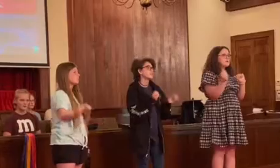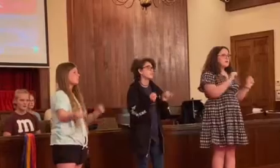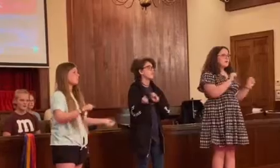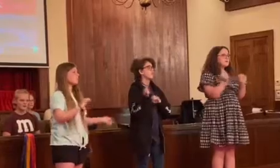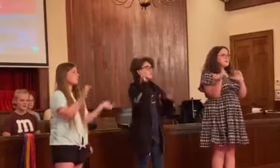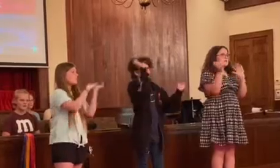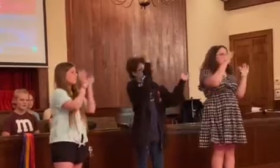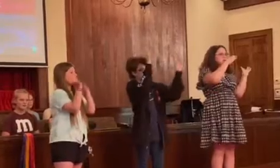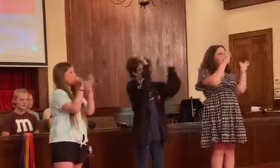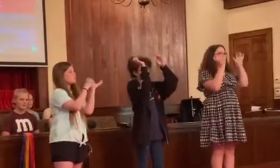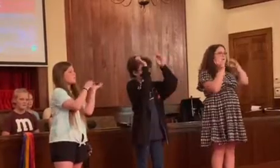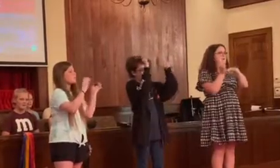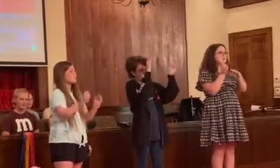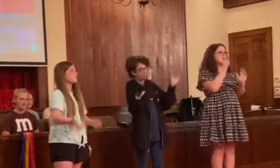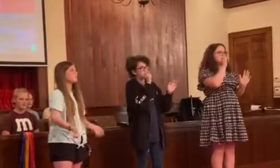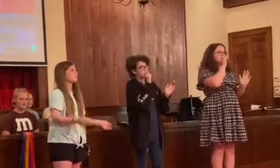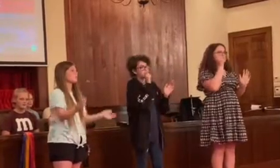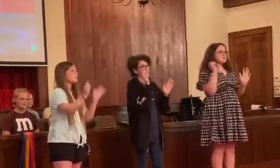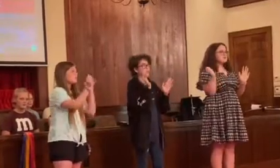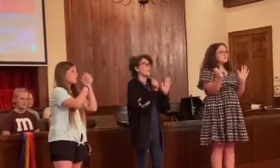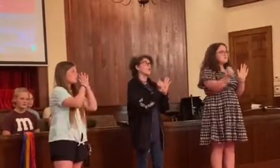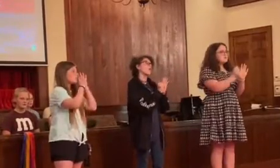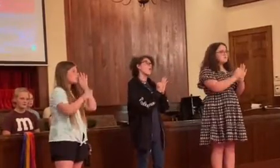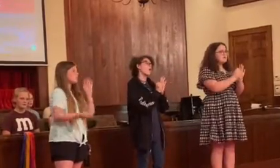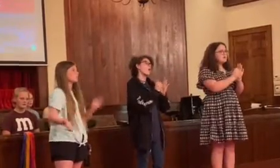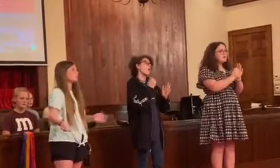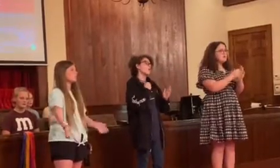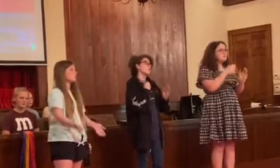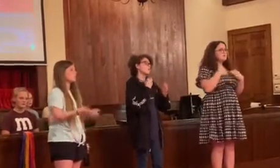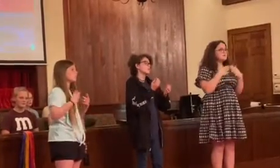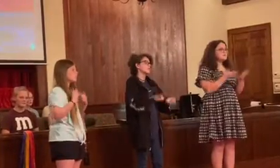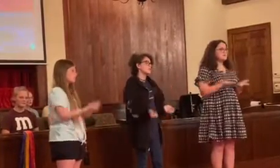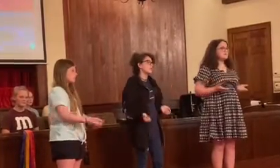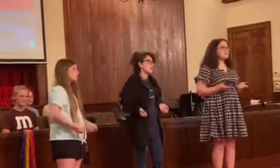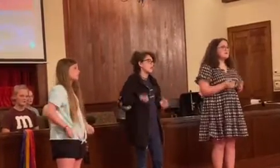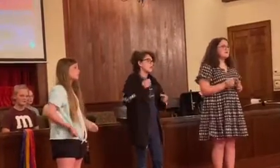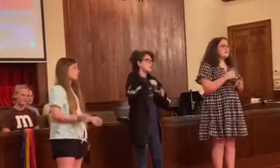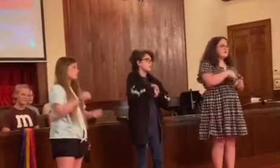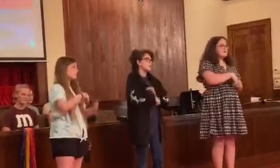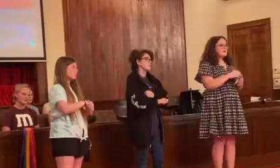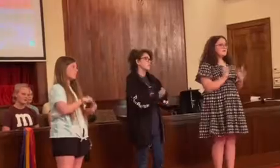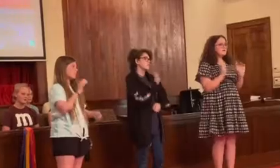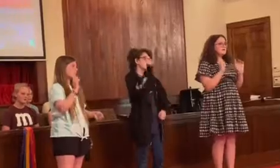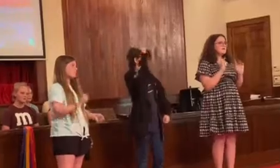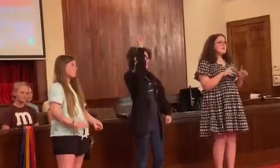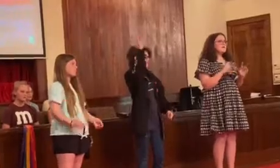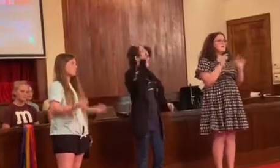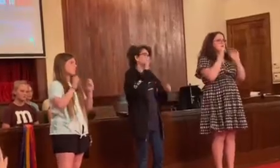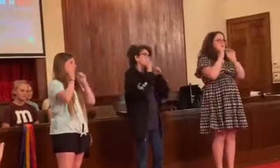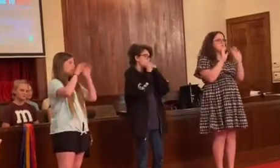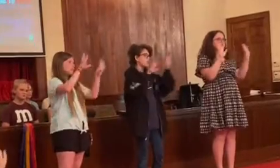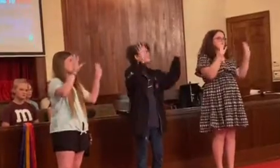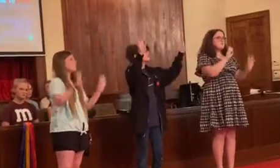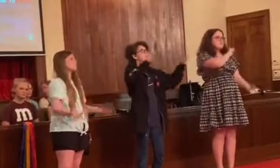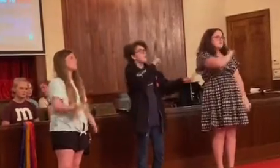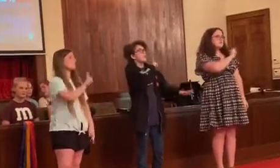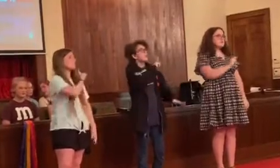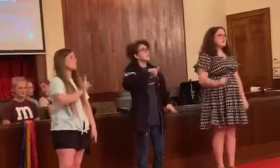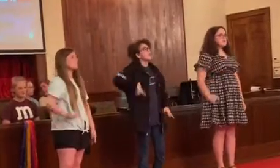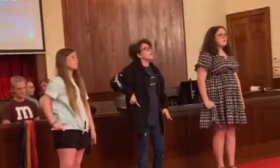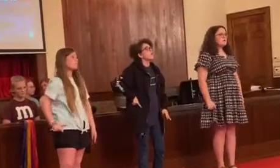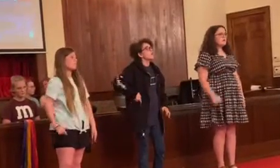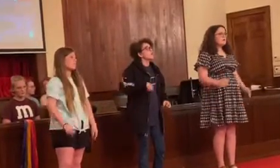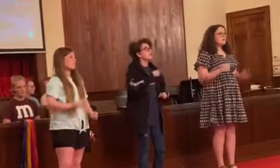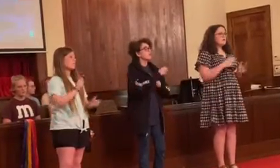Nothing compares to the promise I have When you shout to